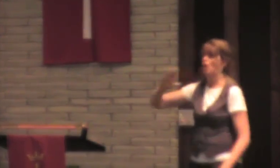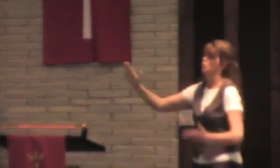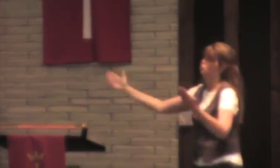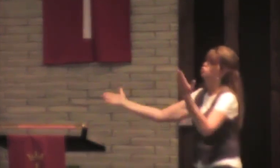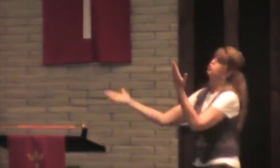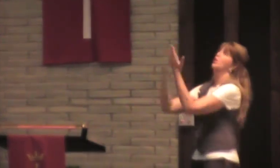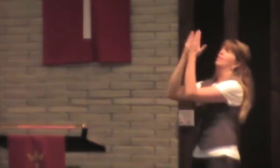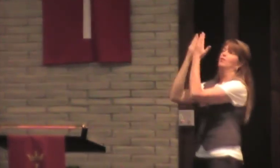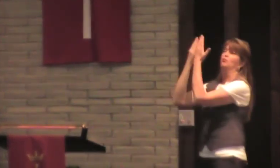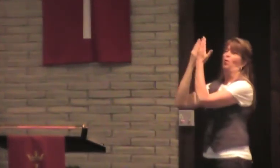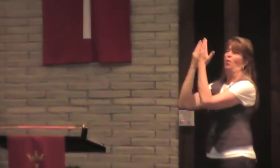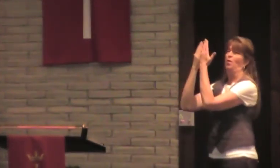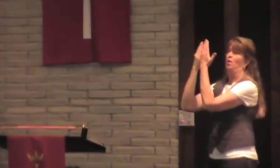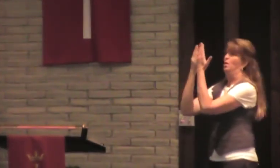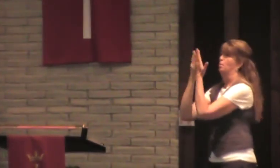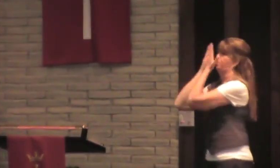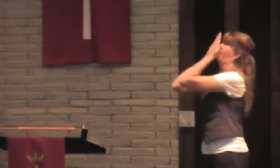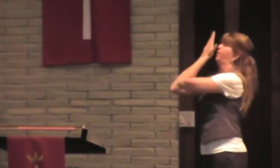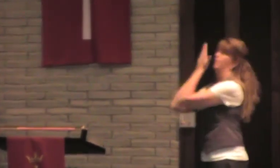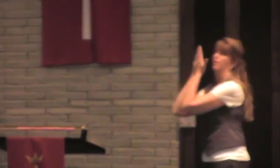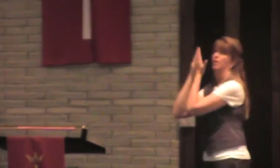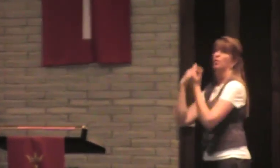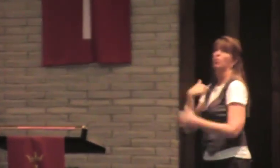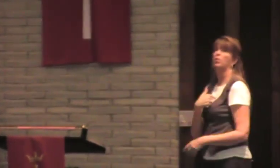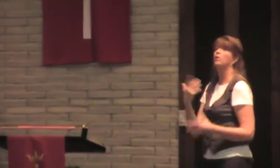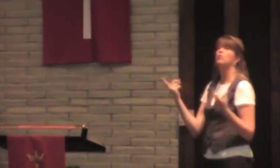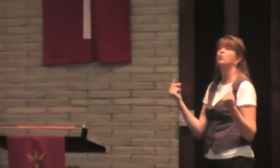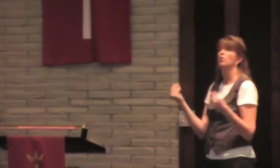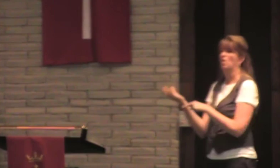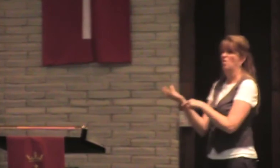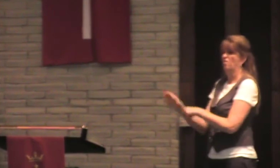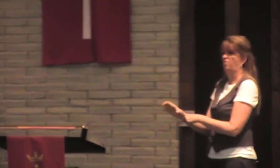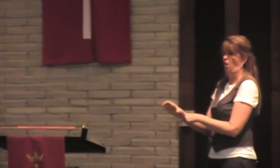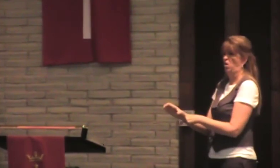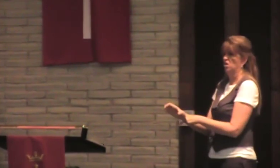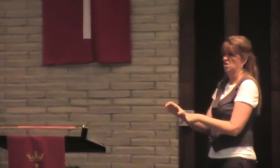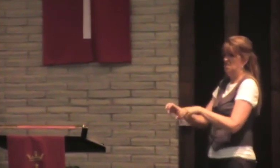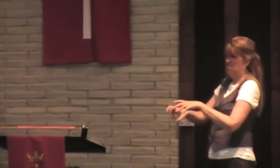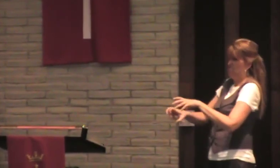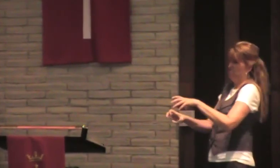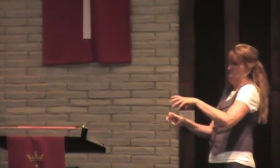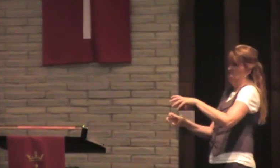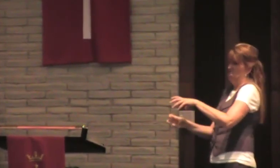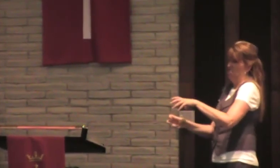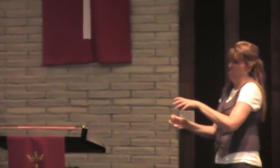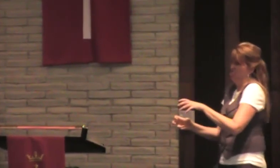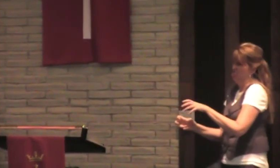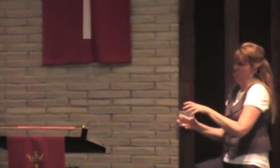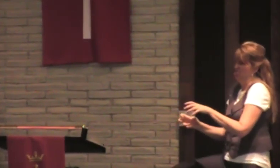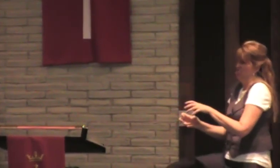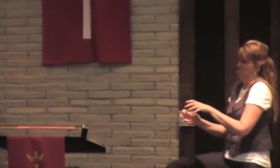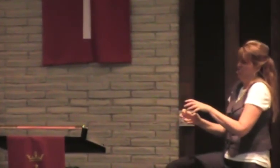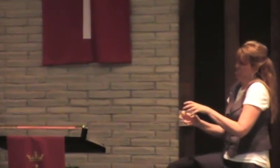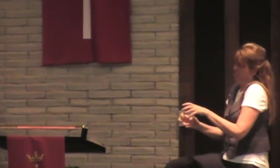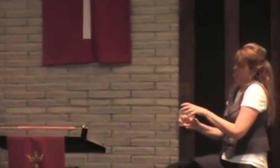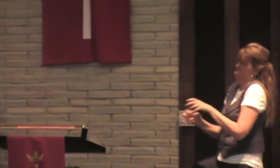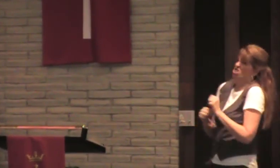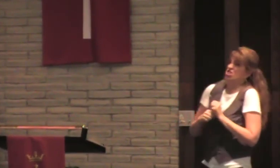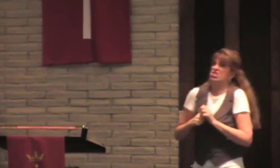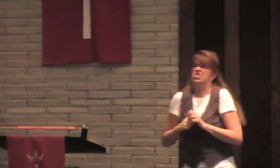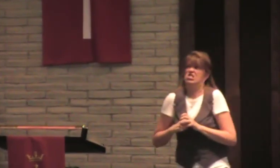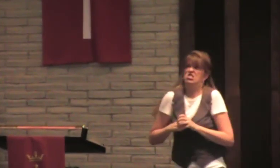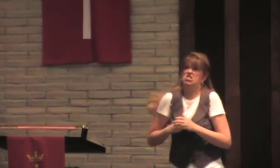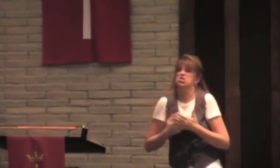you. So God shuts the door, and what do? We force it